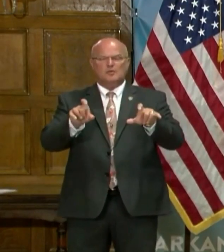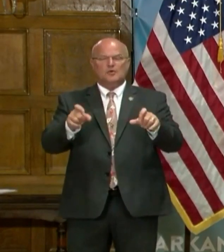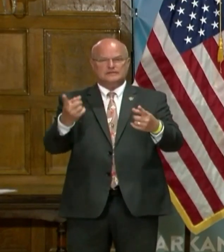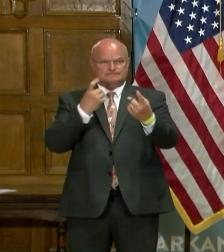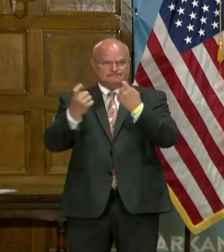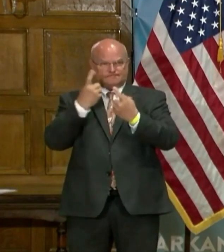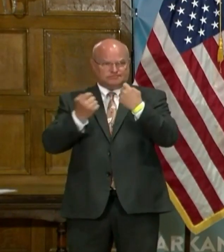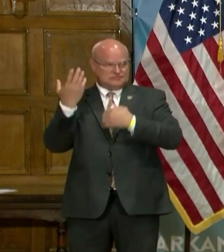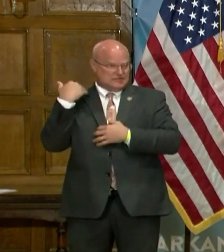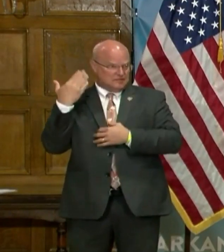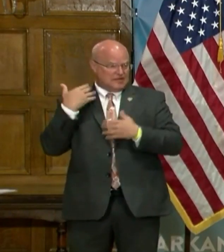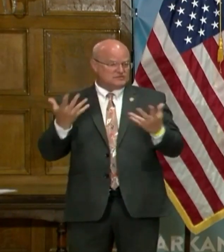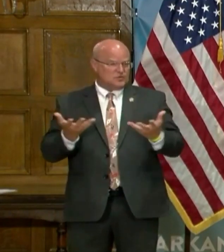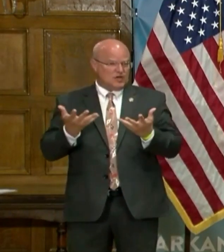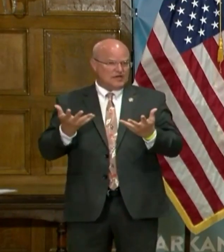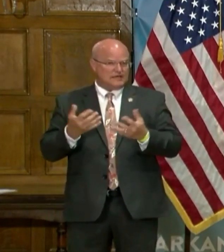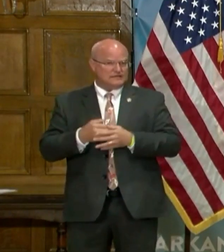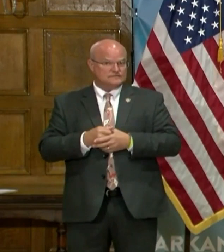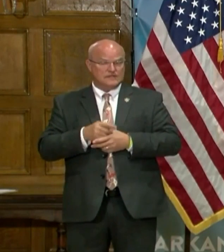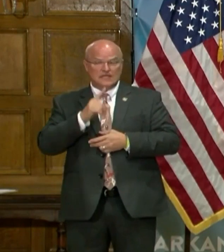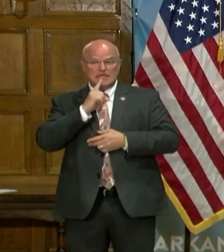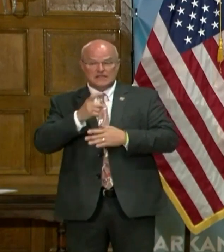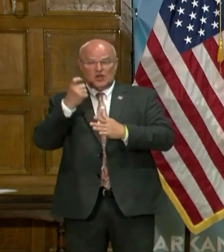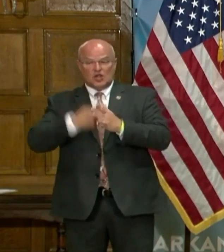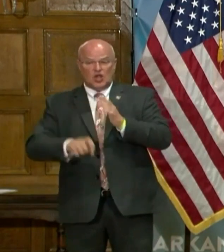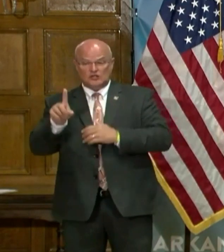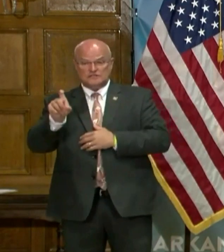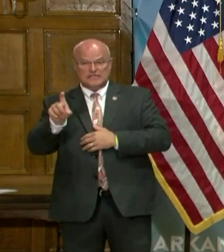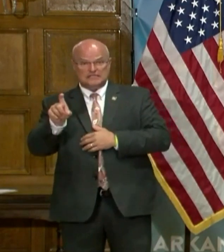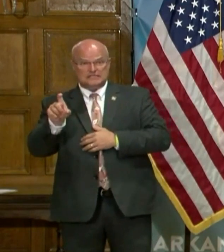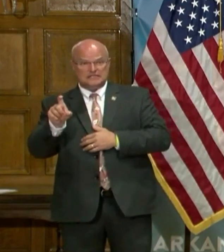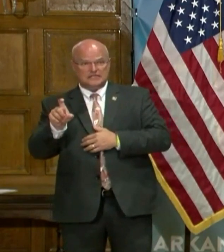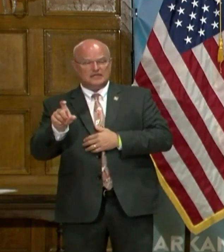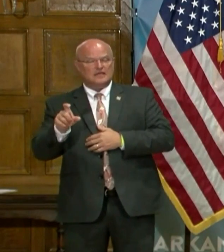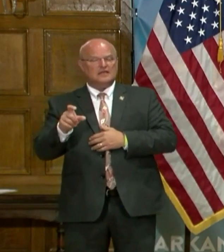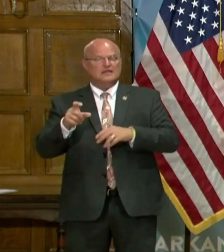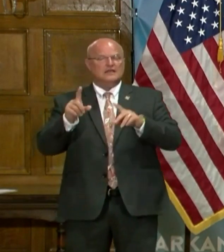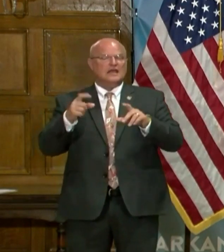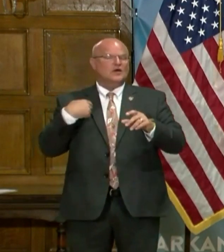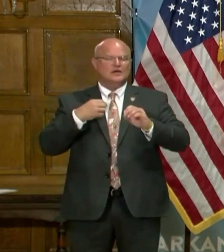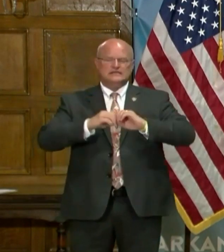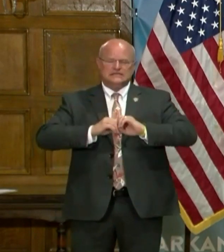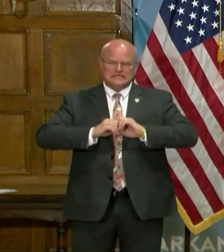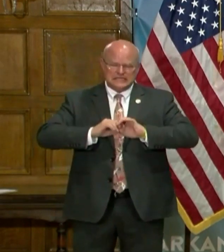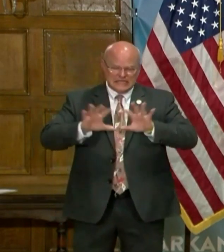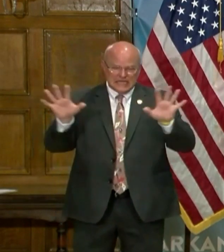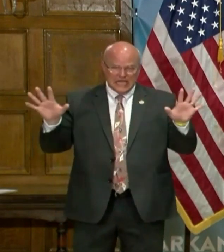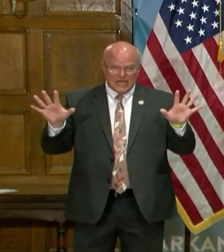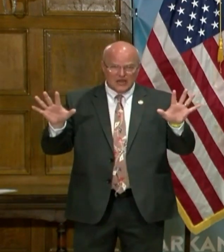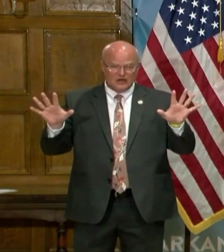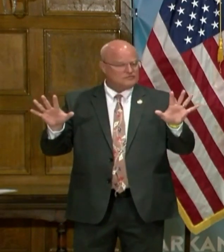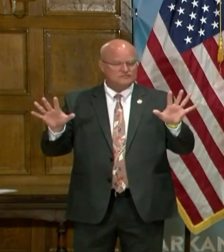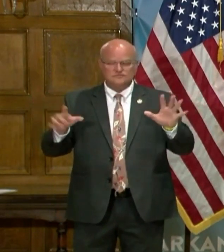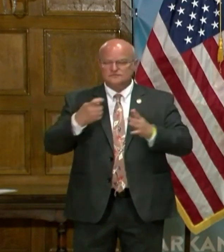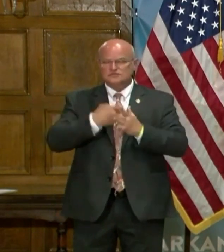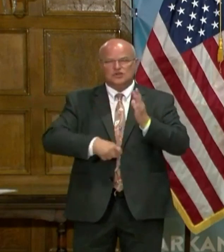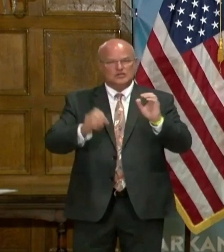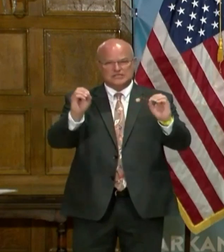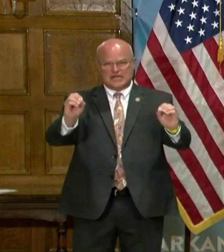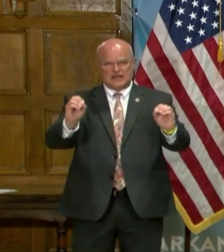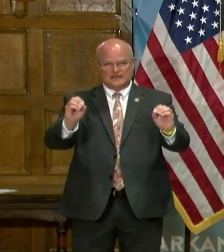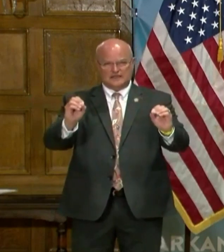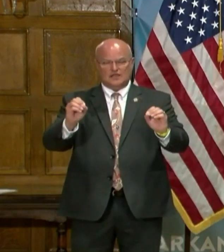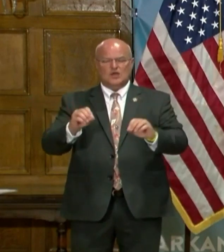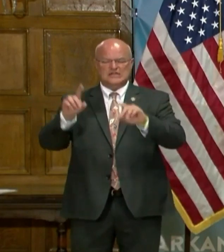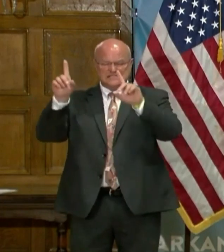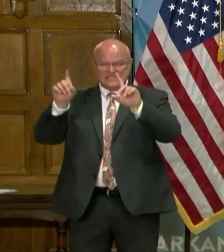I've received in the past has been, is there a cost for the testing? And we've made it as clear as possible that this is free of charge, that we